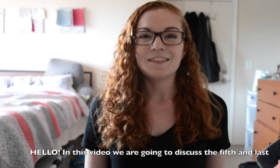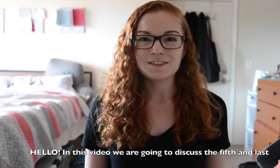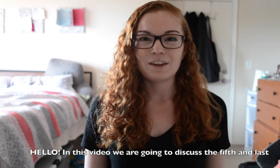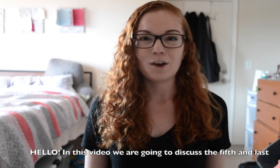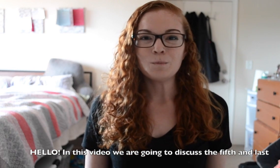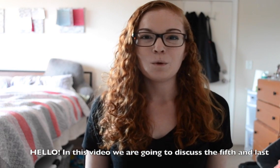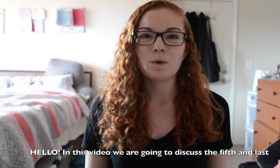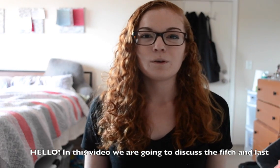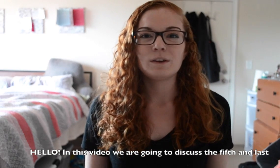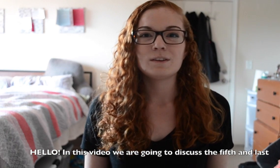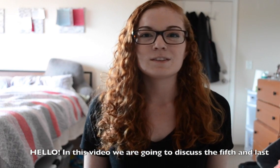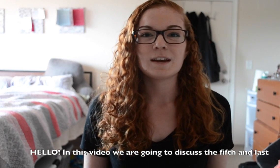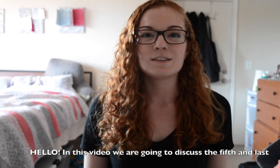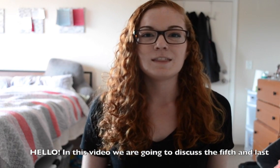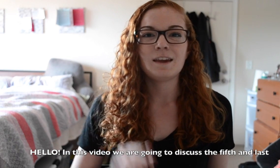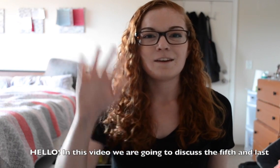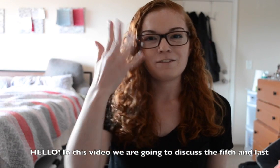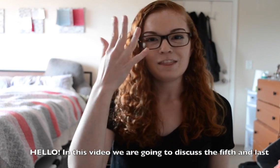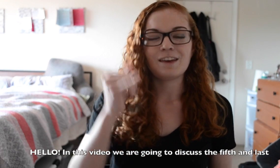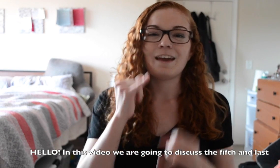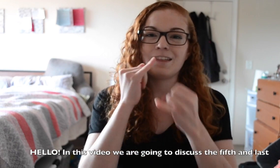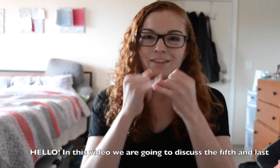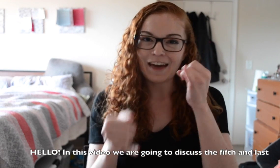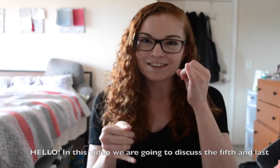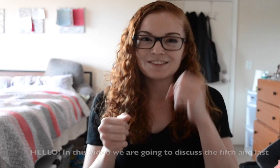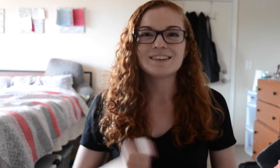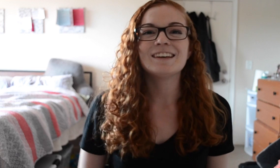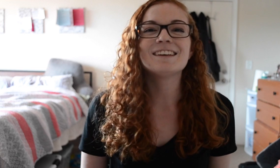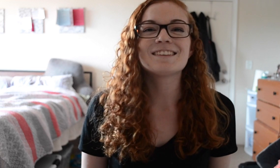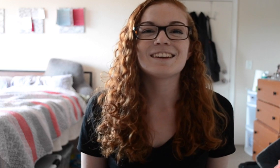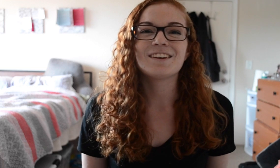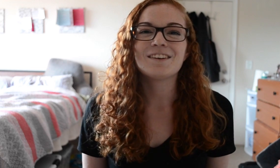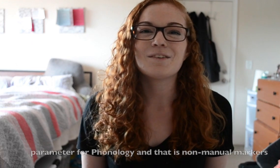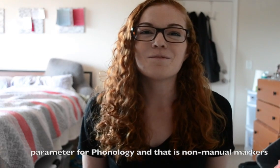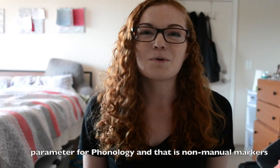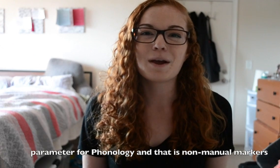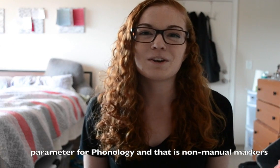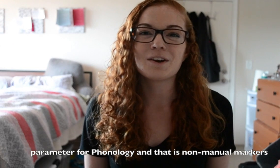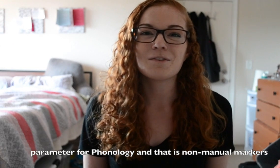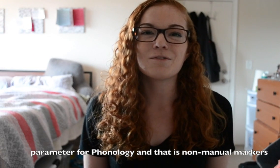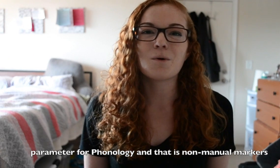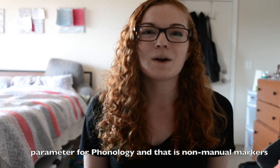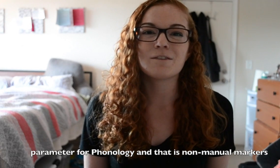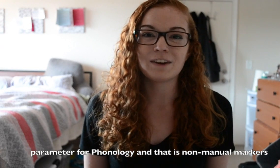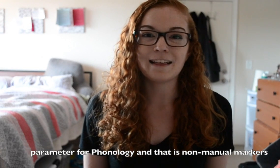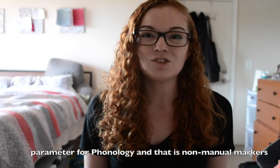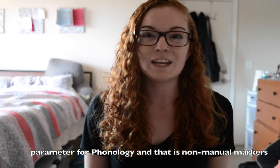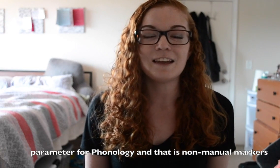In this video, we are going to discuss the fifth and last parameter for phonology, and